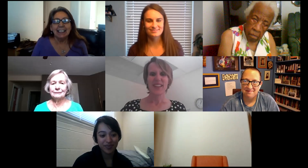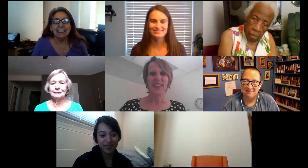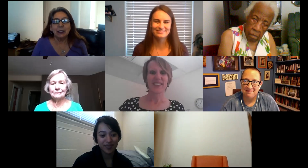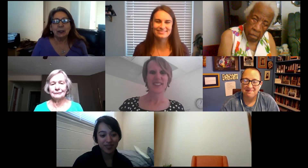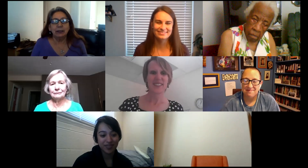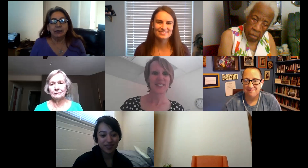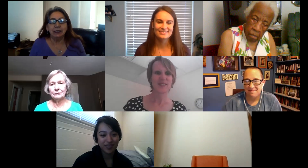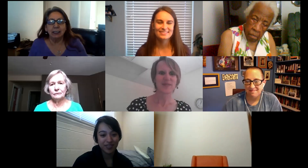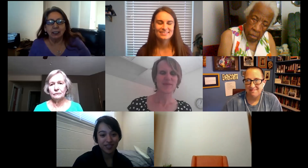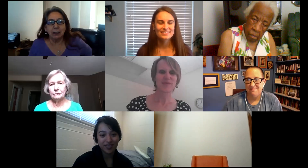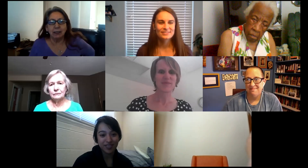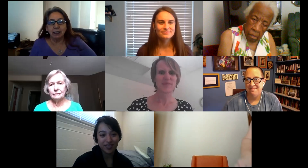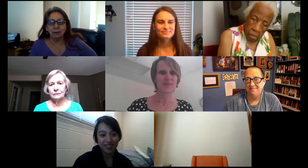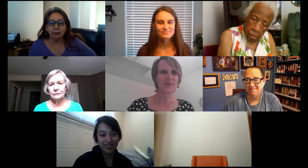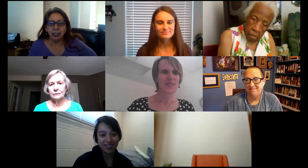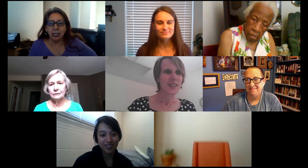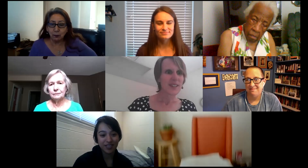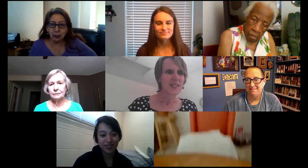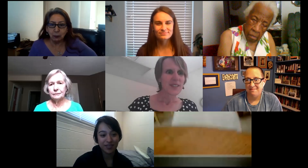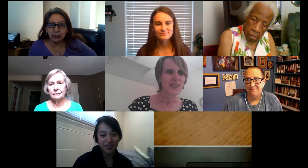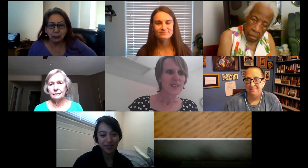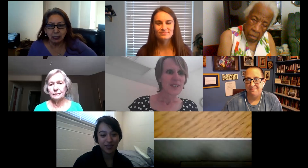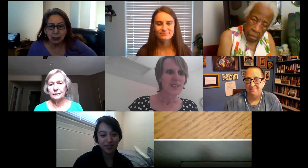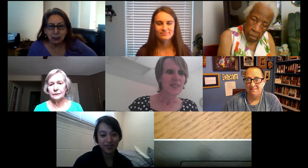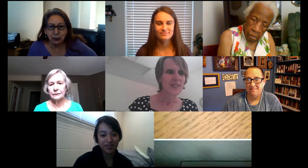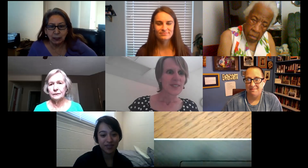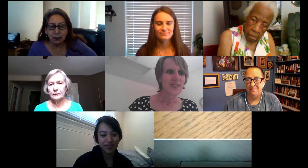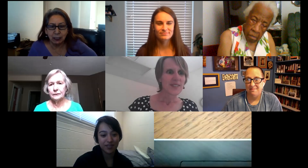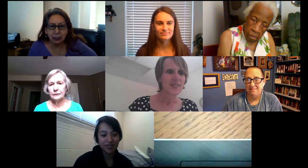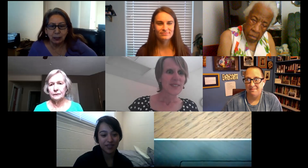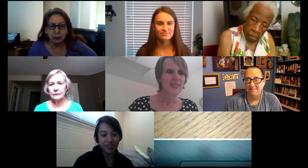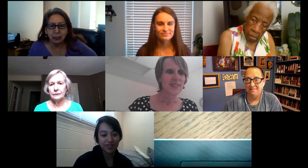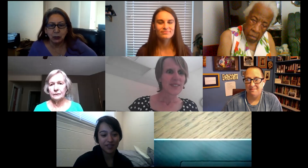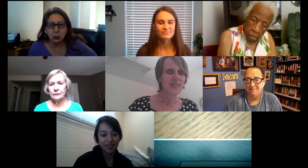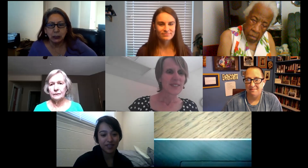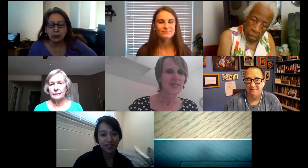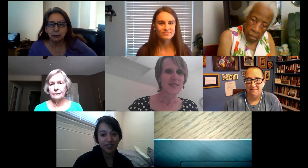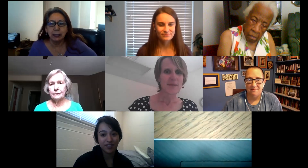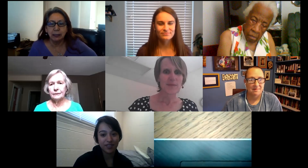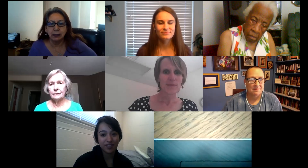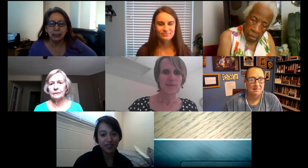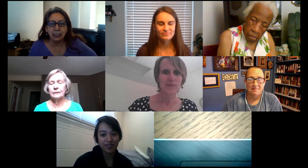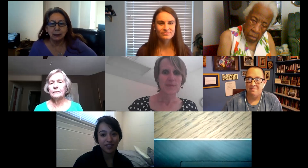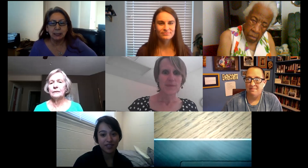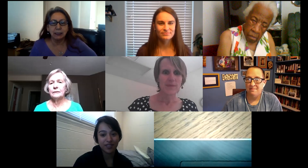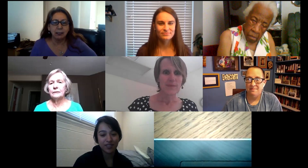good. So, anyway, I work for the New Mexico Commission for Deaf and Hard of Hearing here in Las Cruces, but today is basically